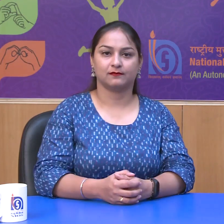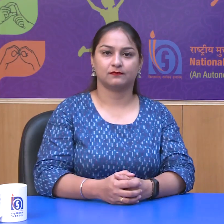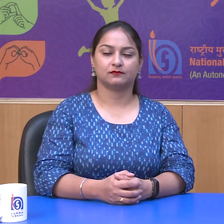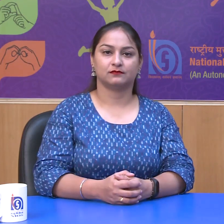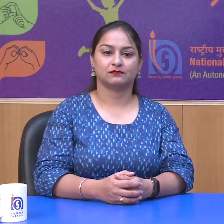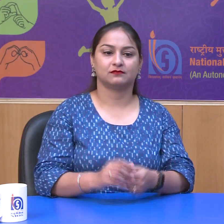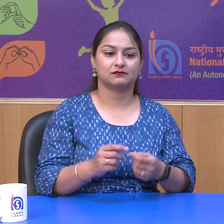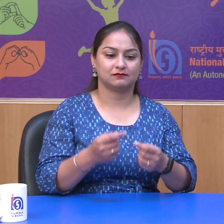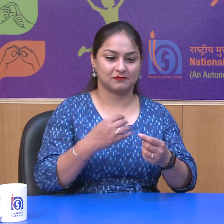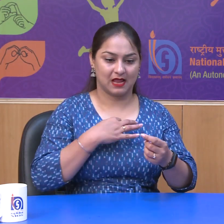jute,